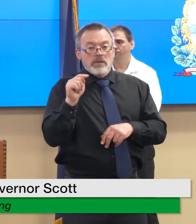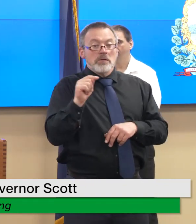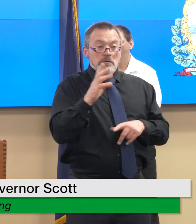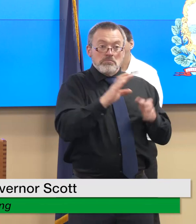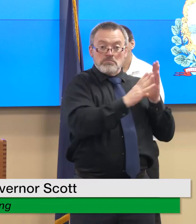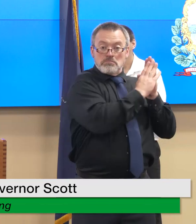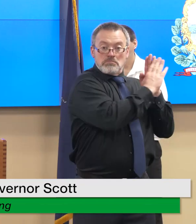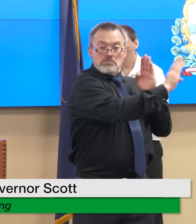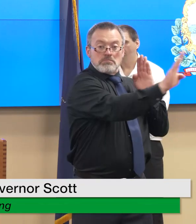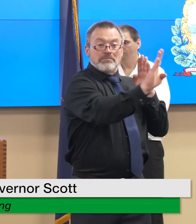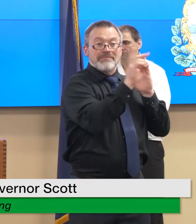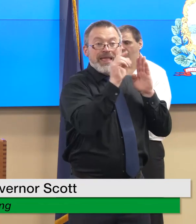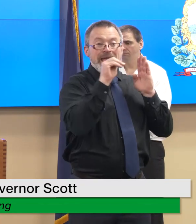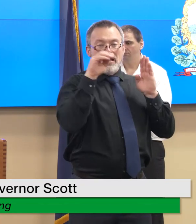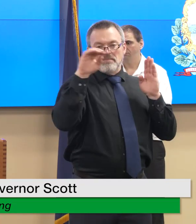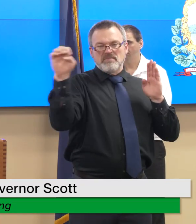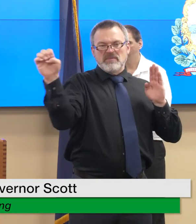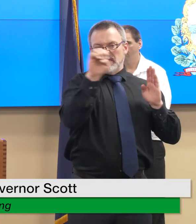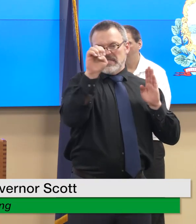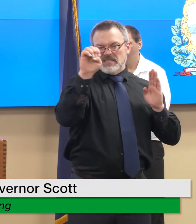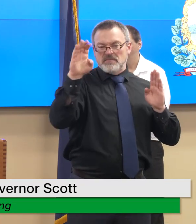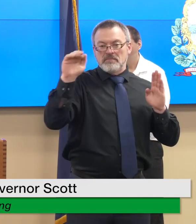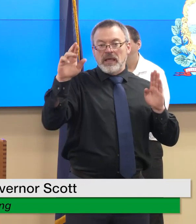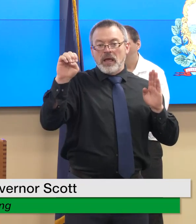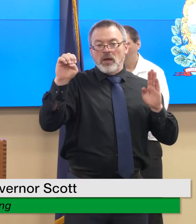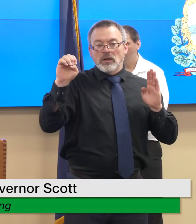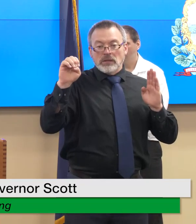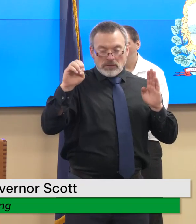Eastbury, Wrightsville, and Waterbury.